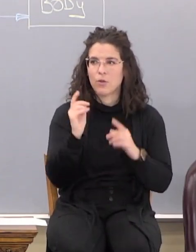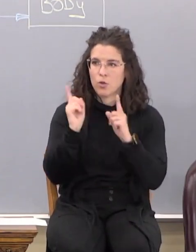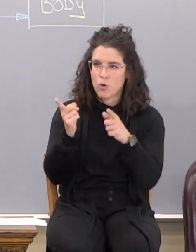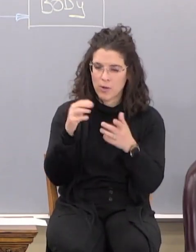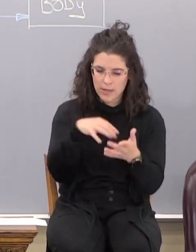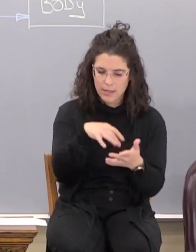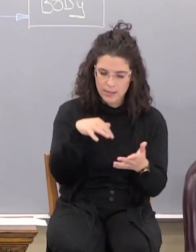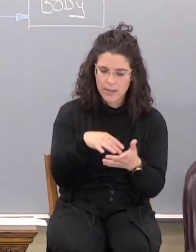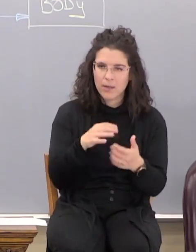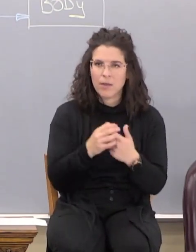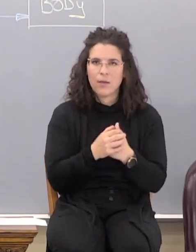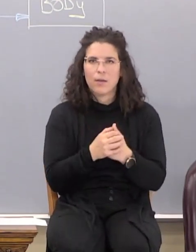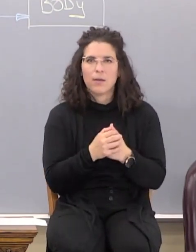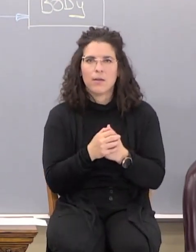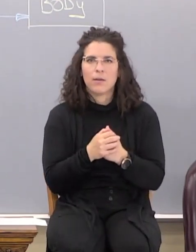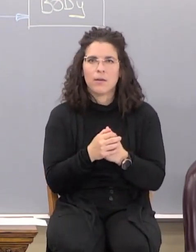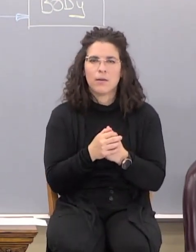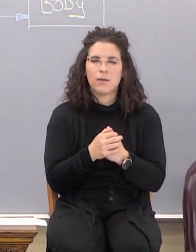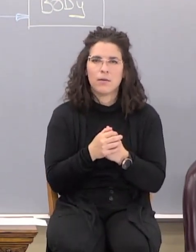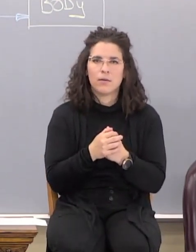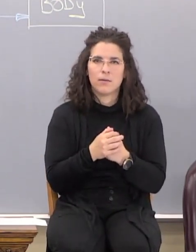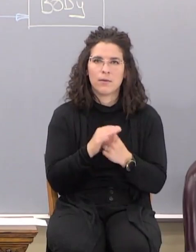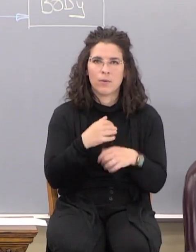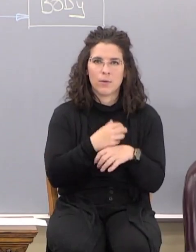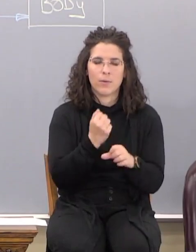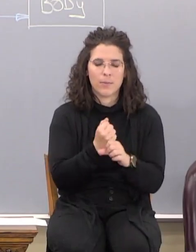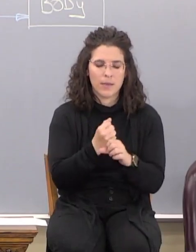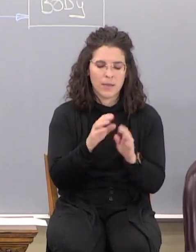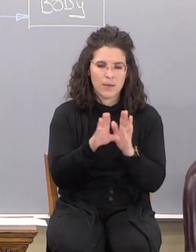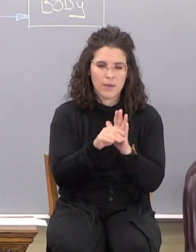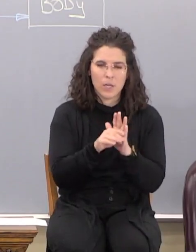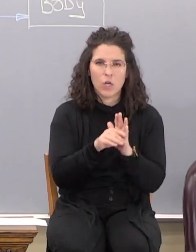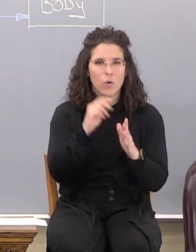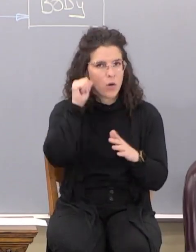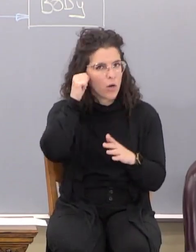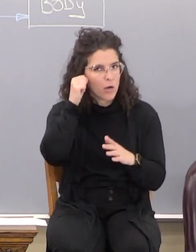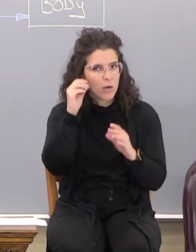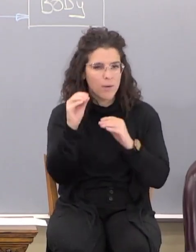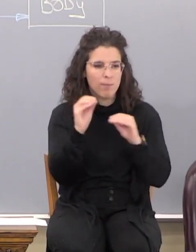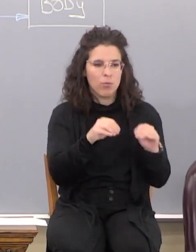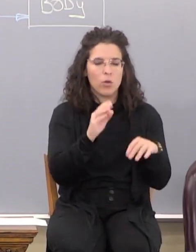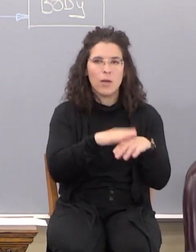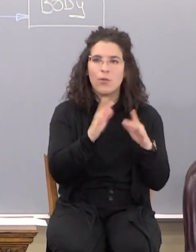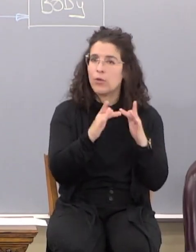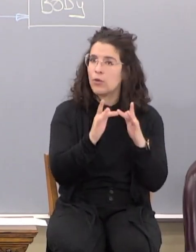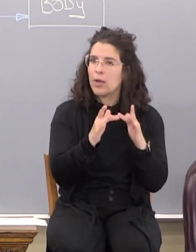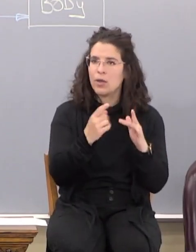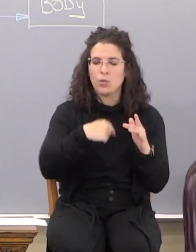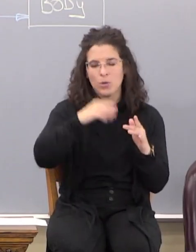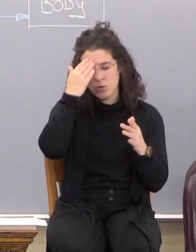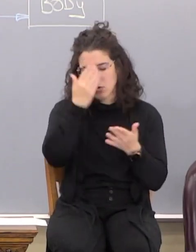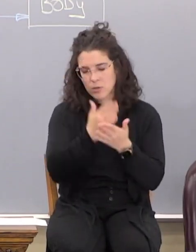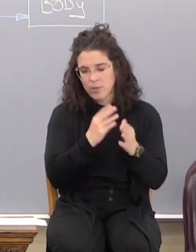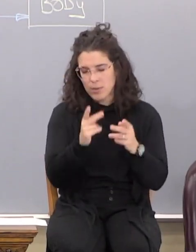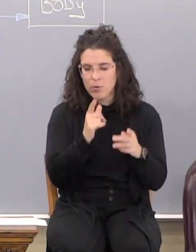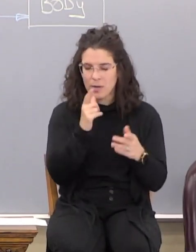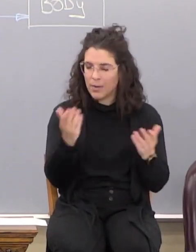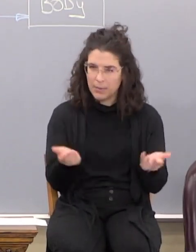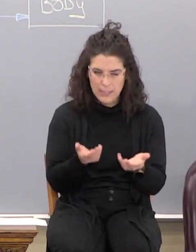studies. That's why we make video and audio and put it on the internet, because we know some folks aren't going to be